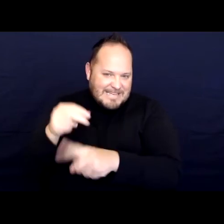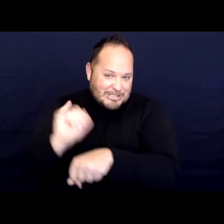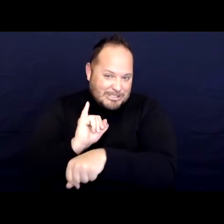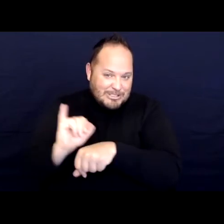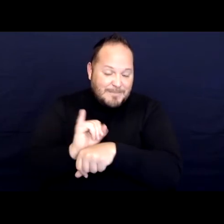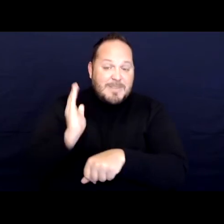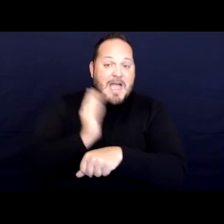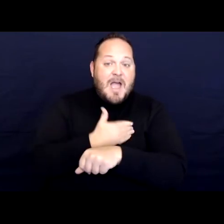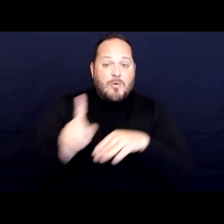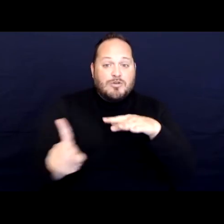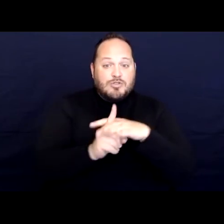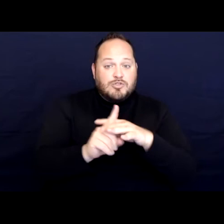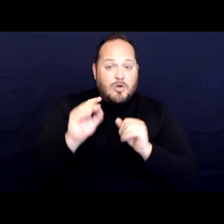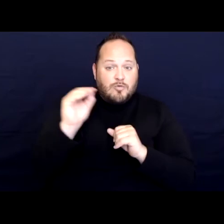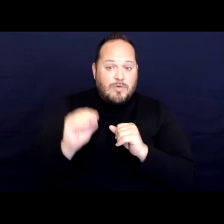for appointments was